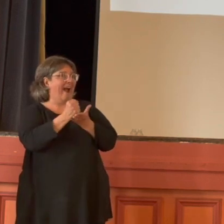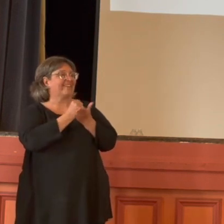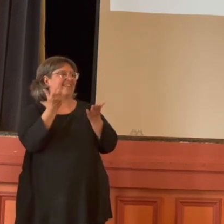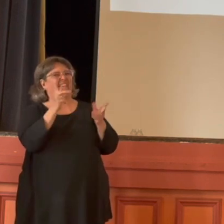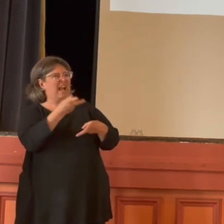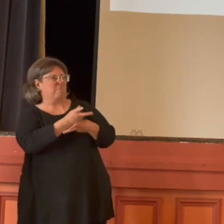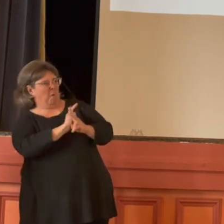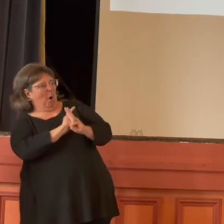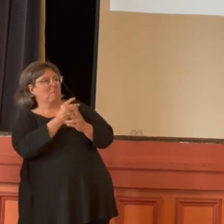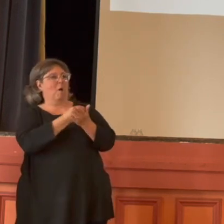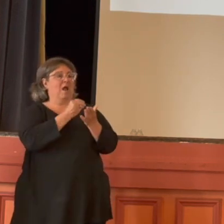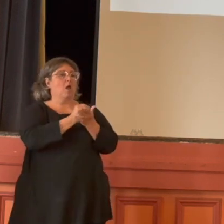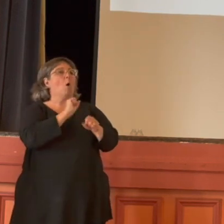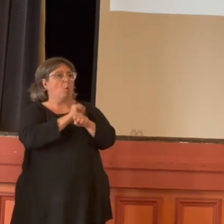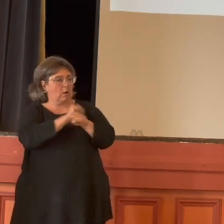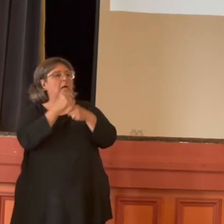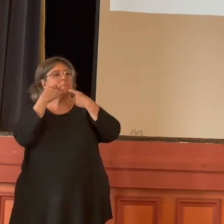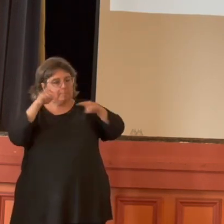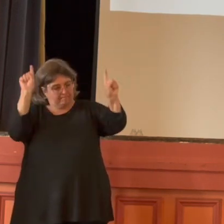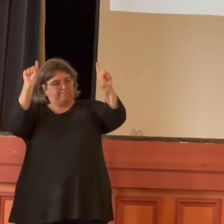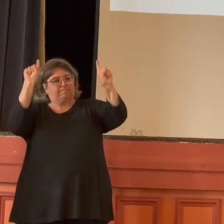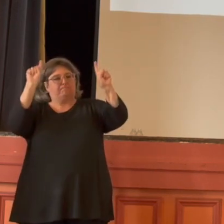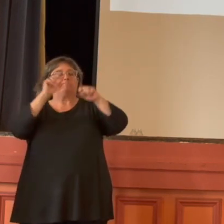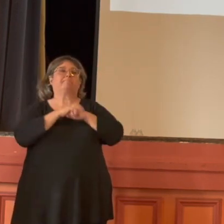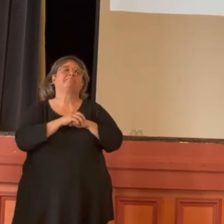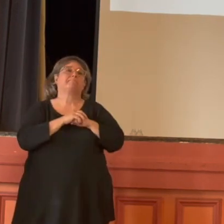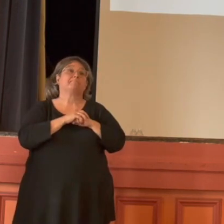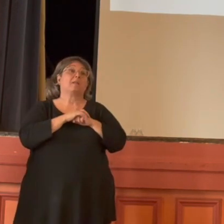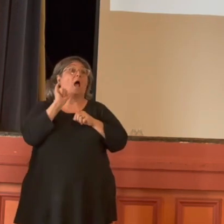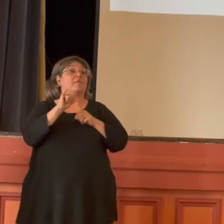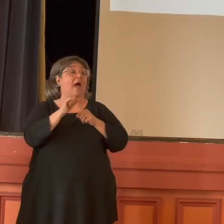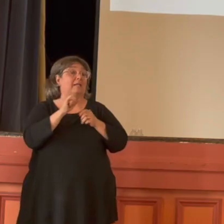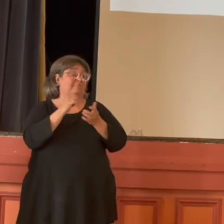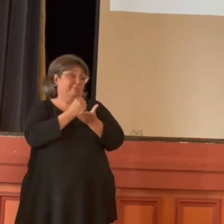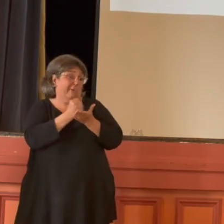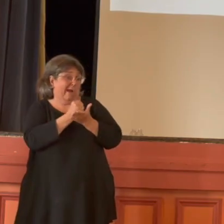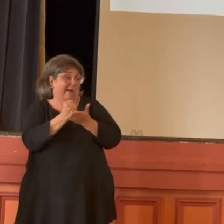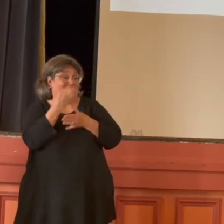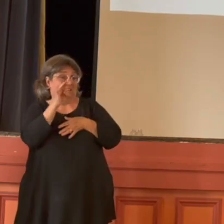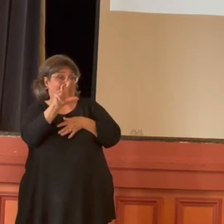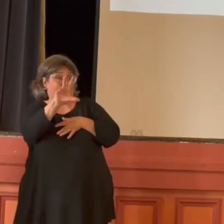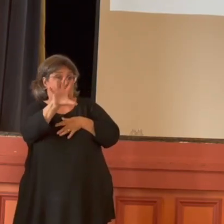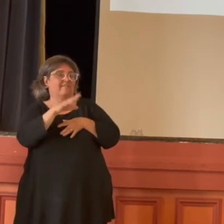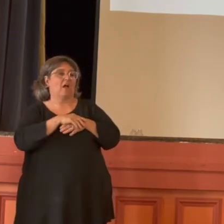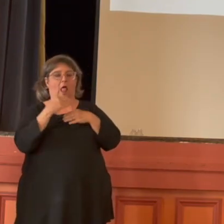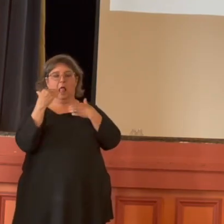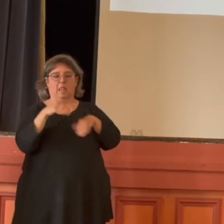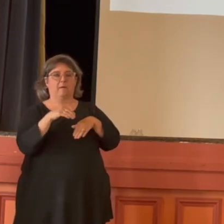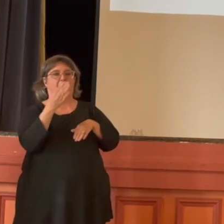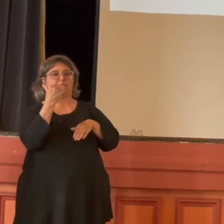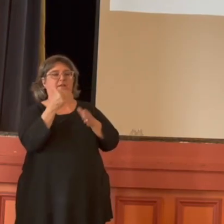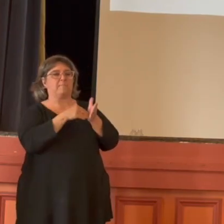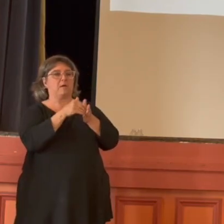so that this work could be done. And so that giant credit card in 1935 had a limit of $15